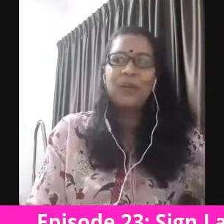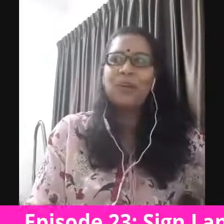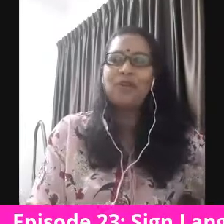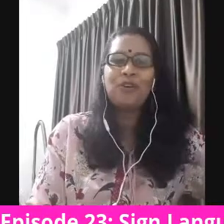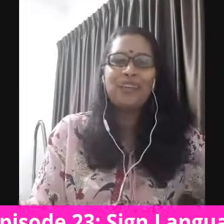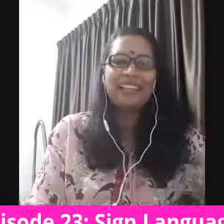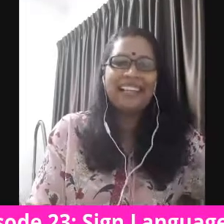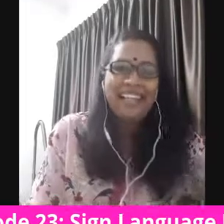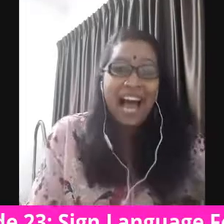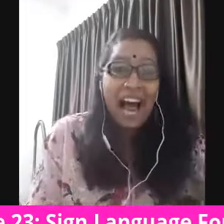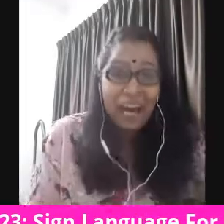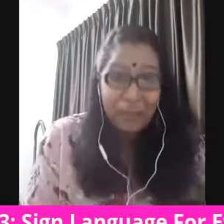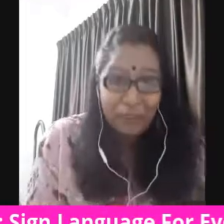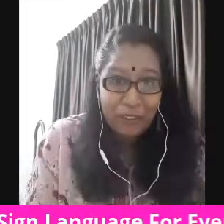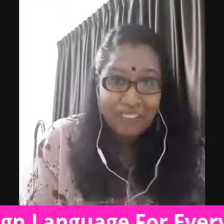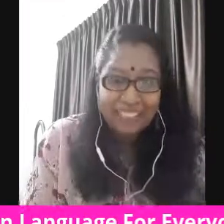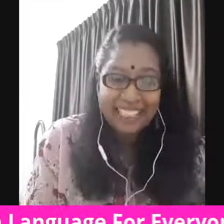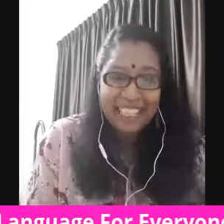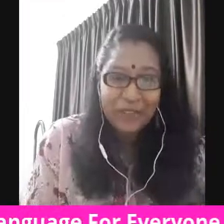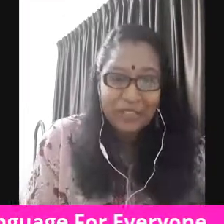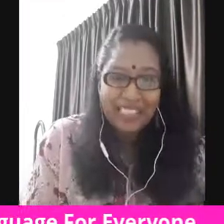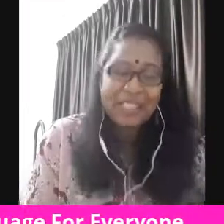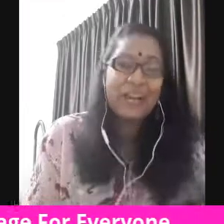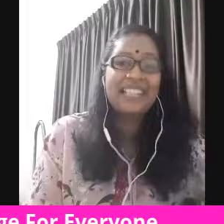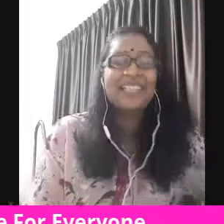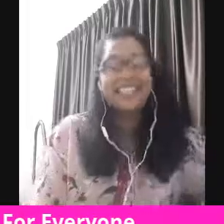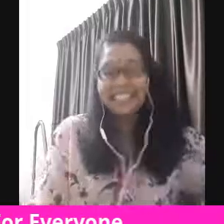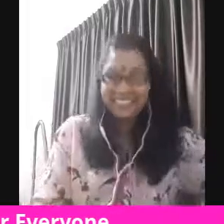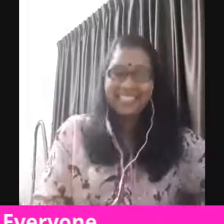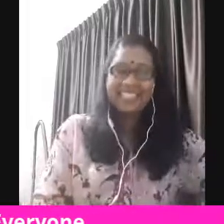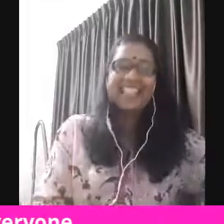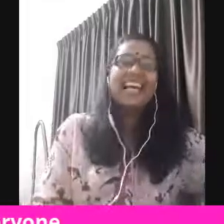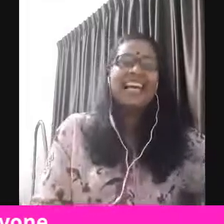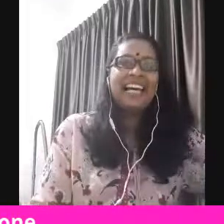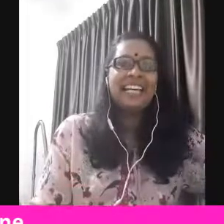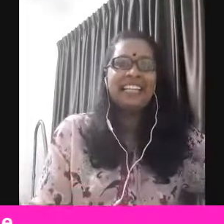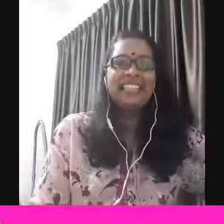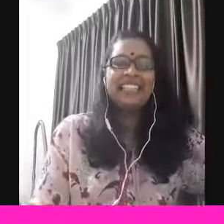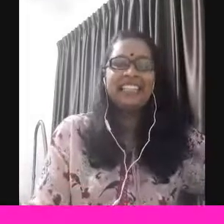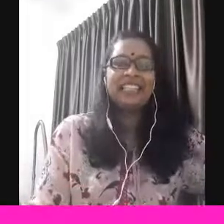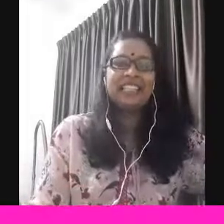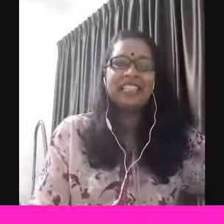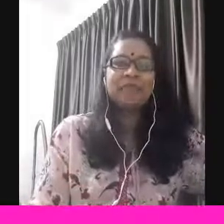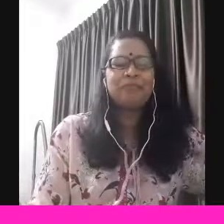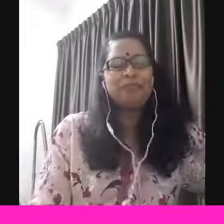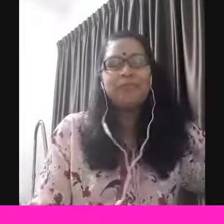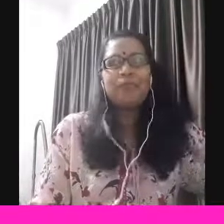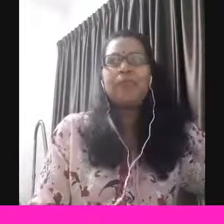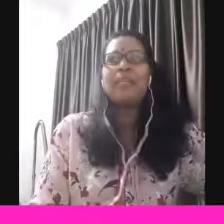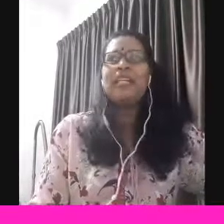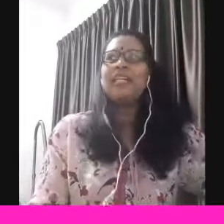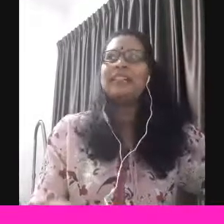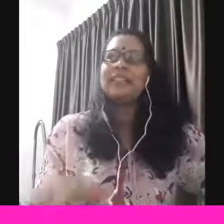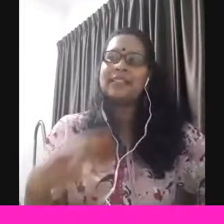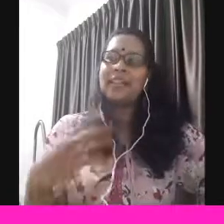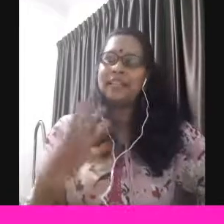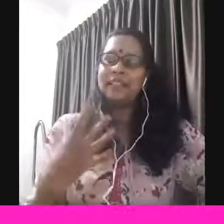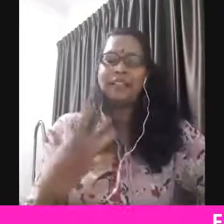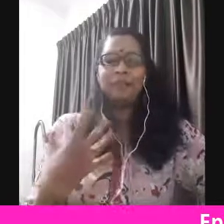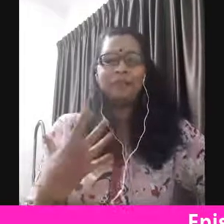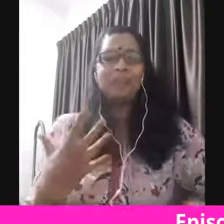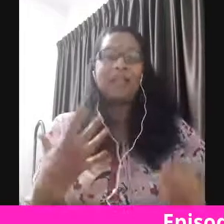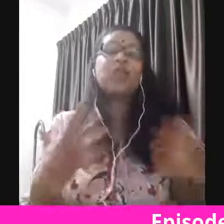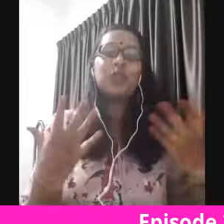because I don't want forgot I don't want forget the sign languages. So I started the channel, and that's for me that's